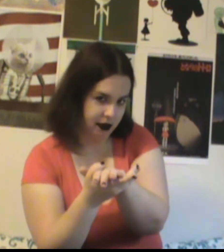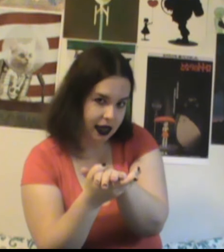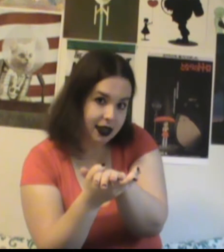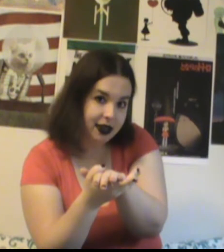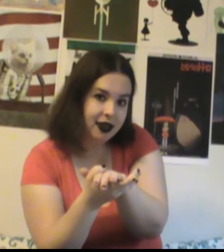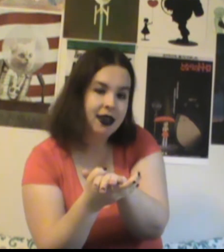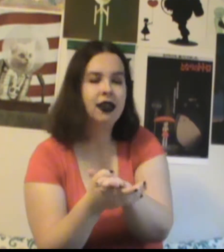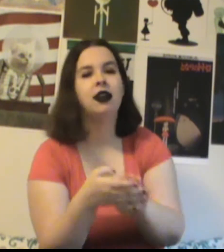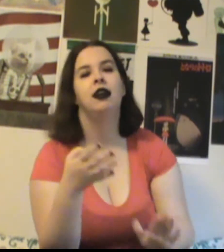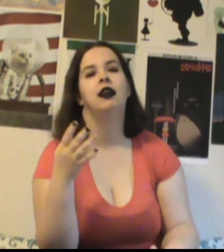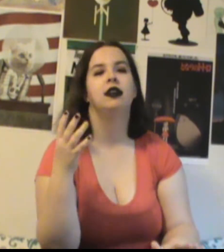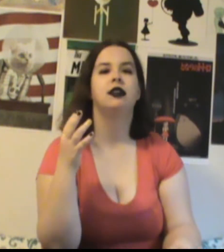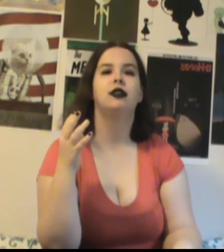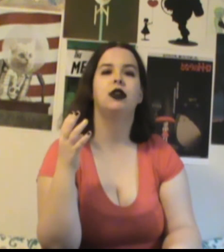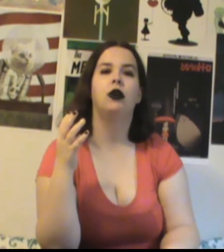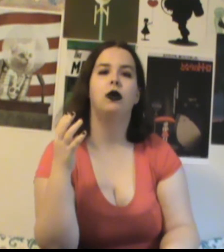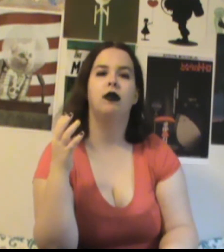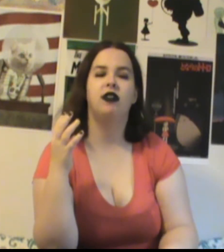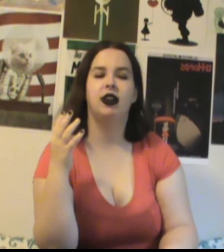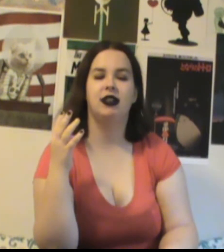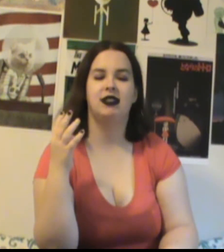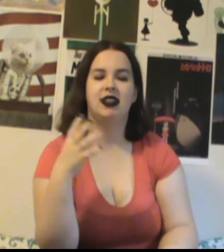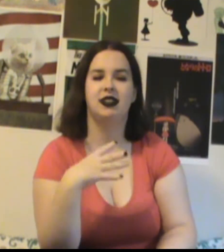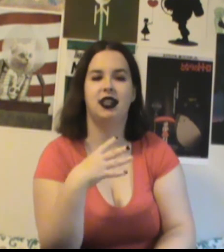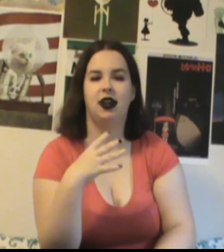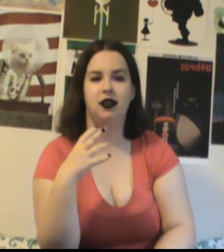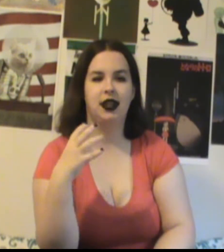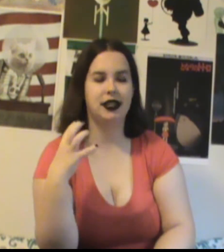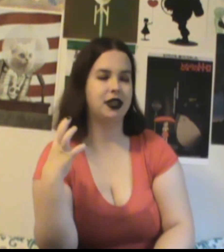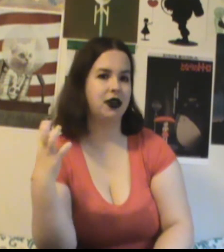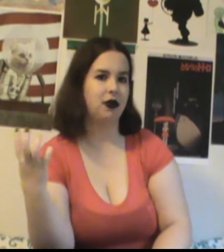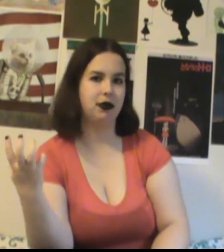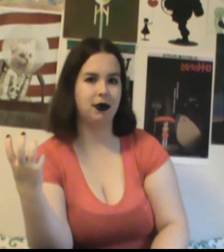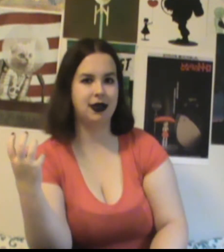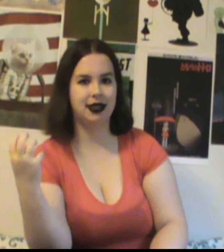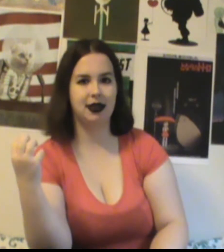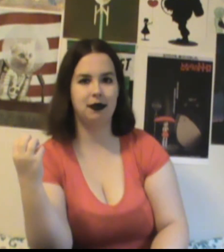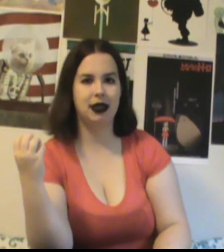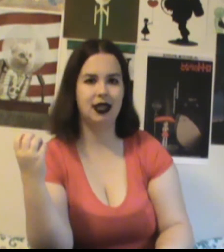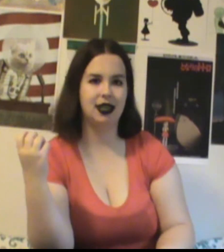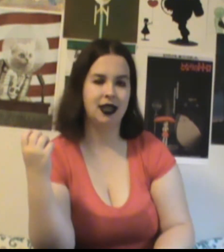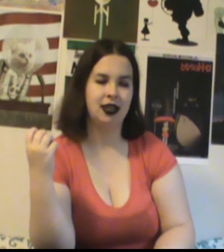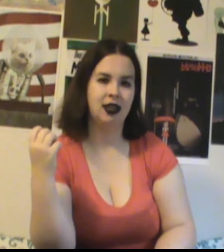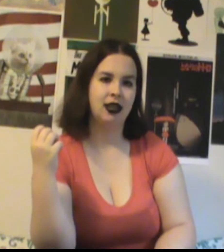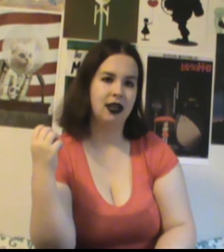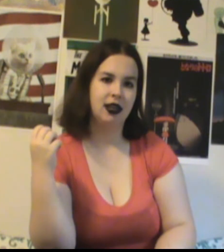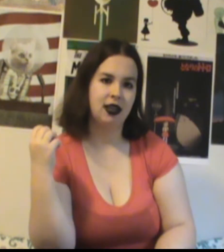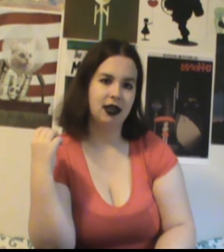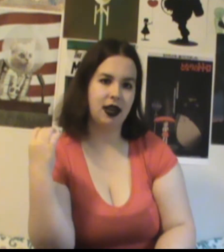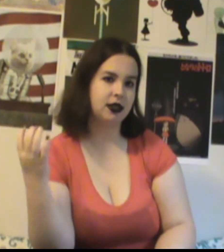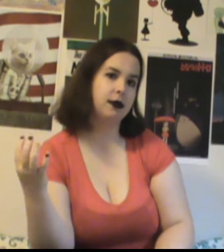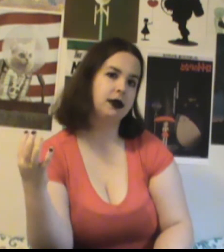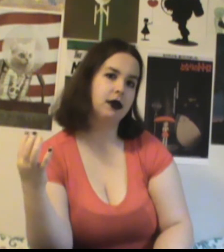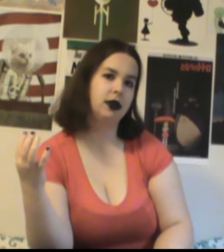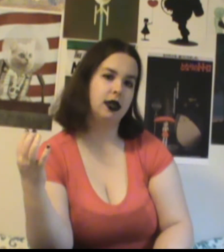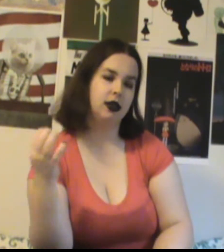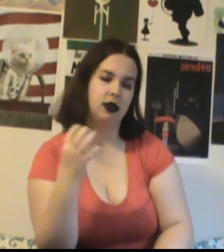plane. So I'm very interested to see how that's going to go into more detail by the next episode, and